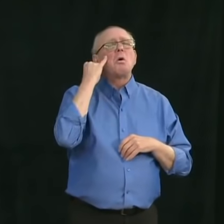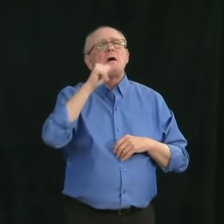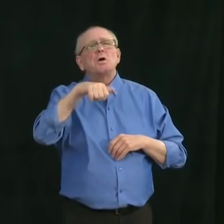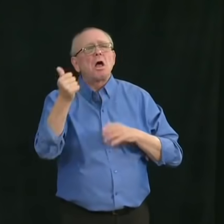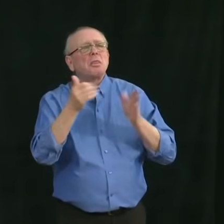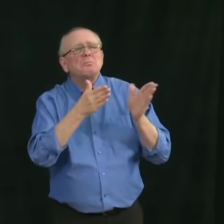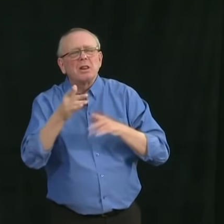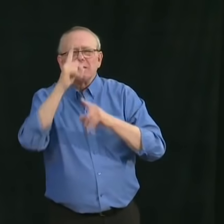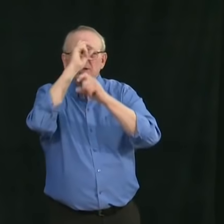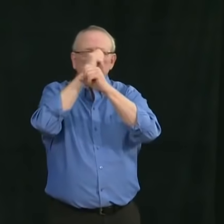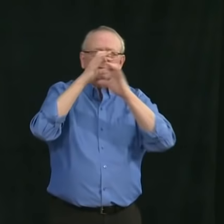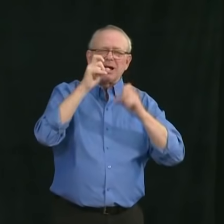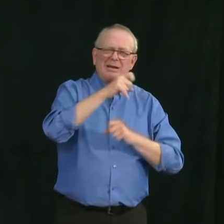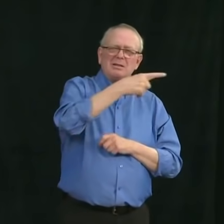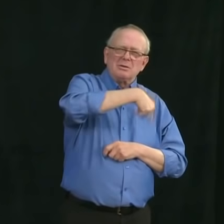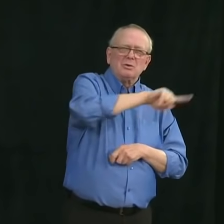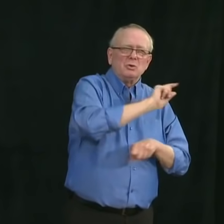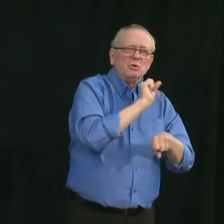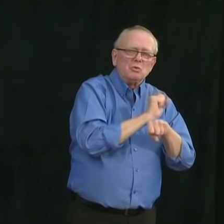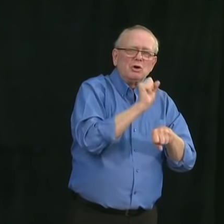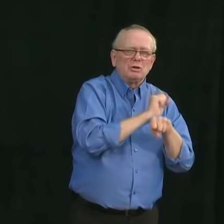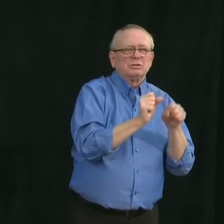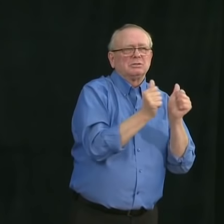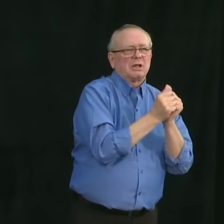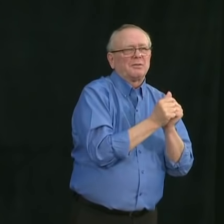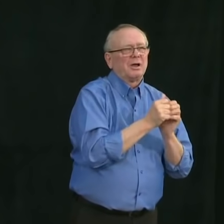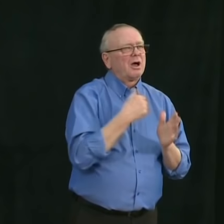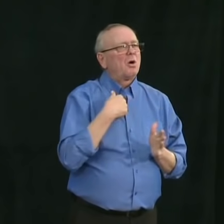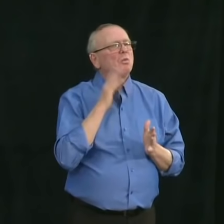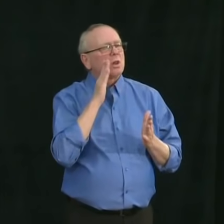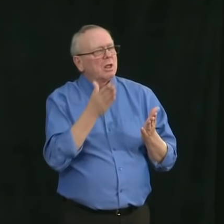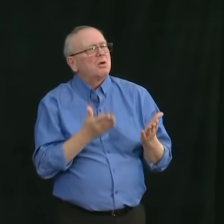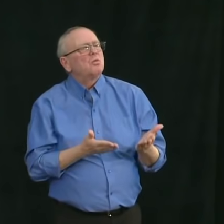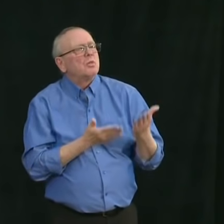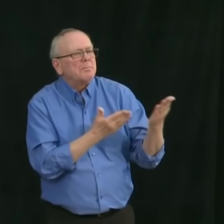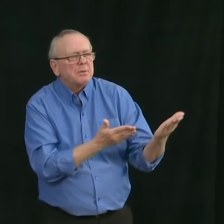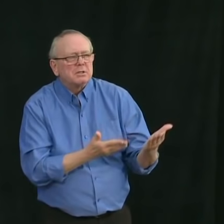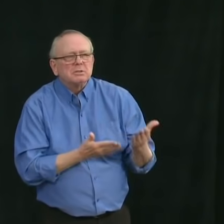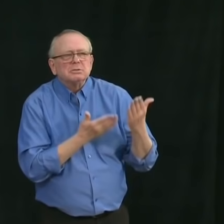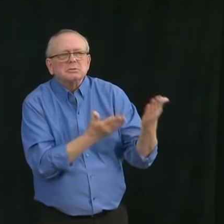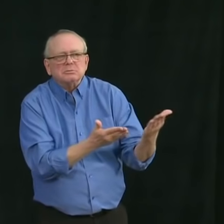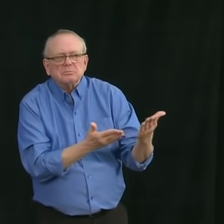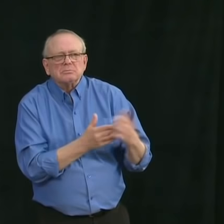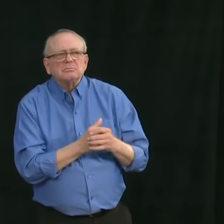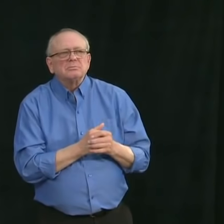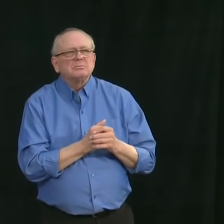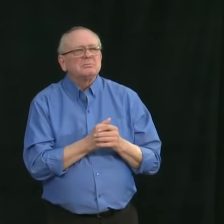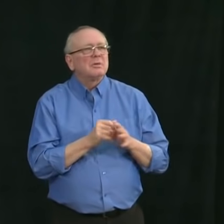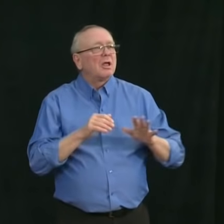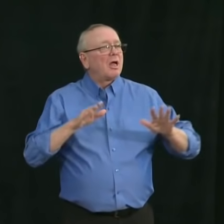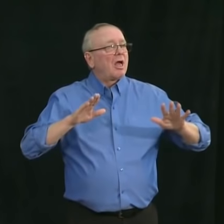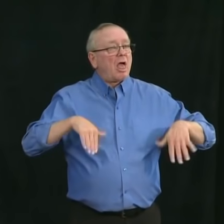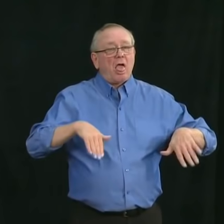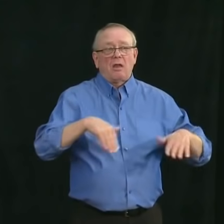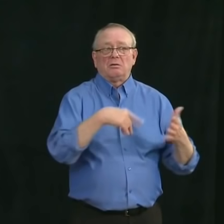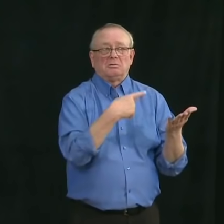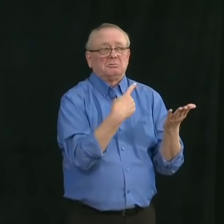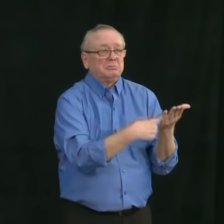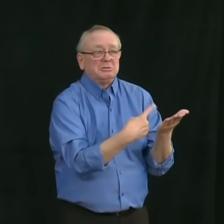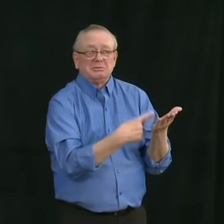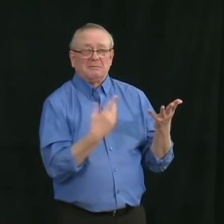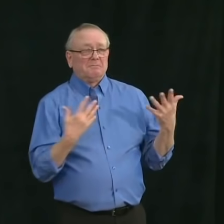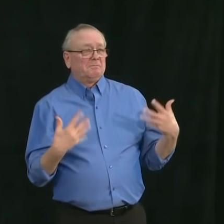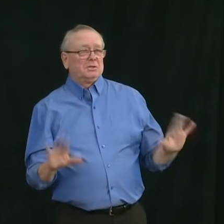with my team to provide recommendations on things, including schools. But because those discussions have not yet been finalized, there's